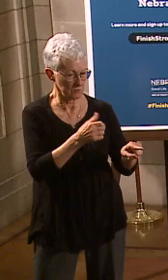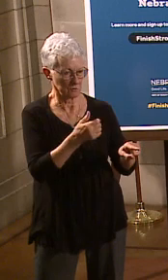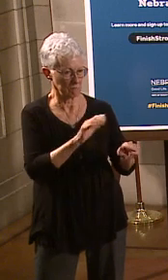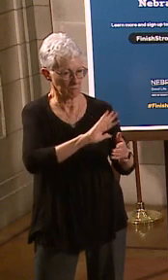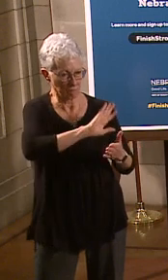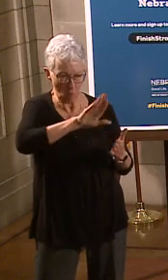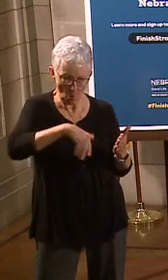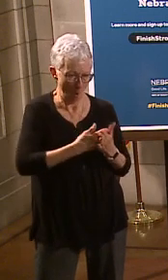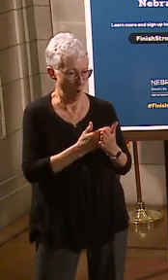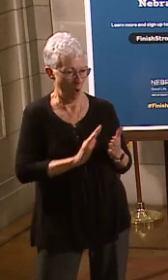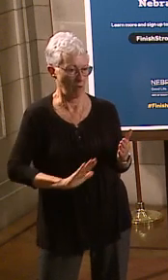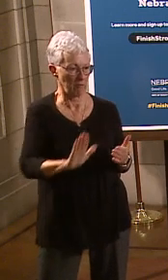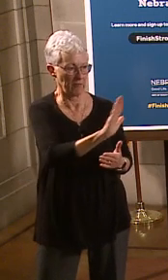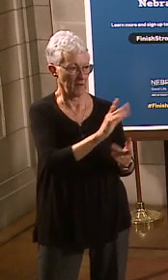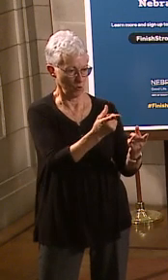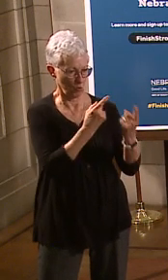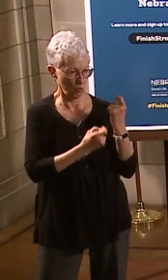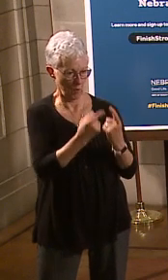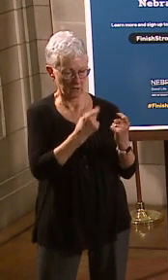regardless of